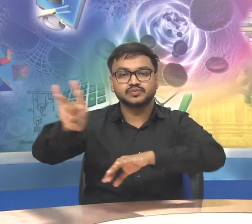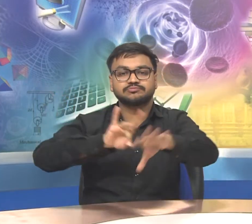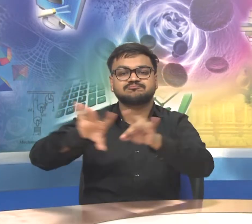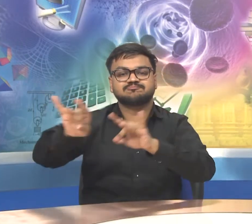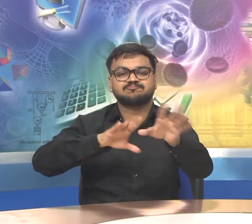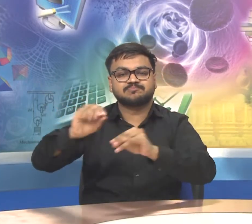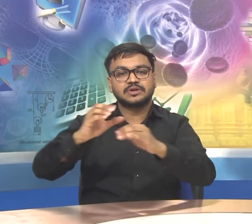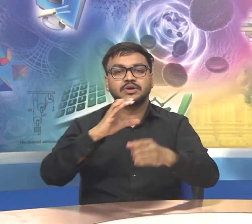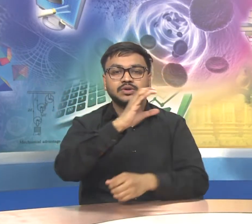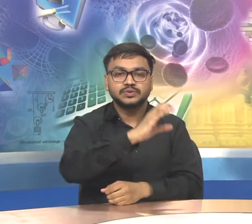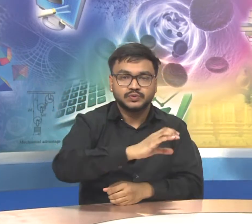consulted.